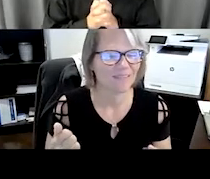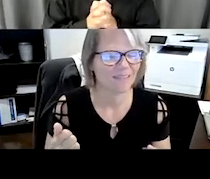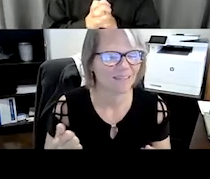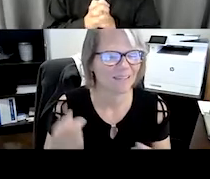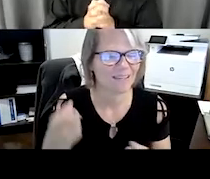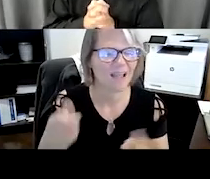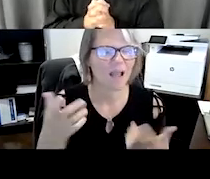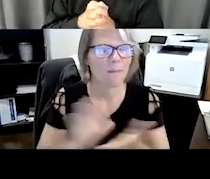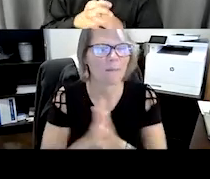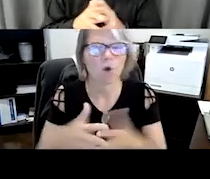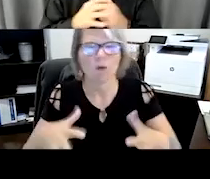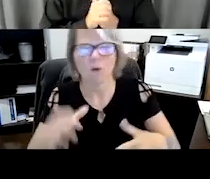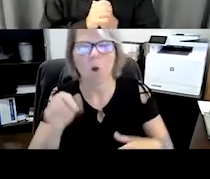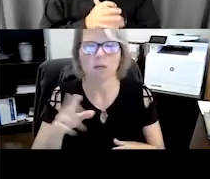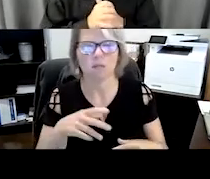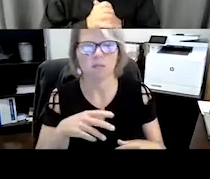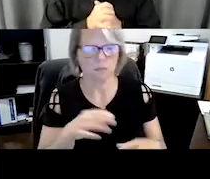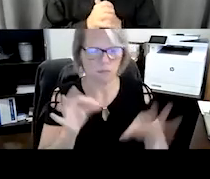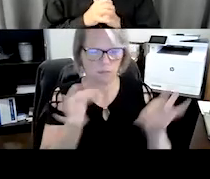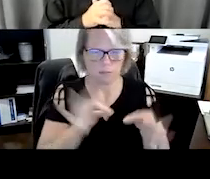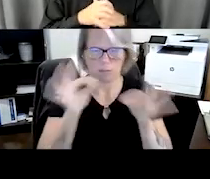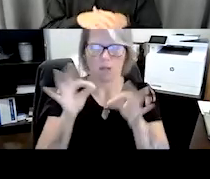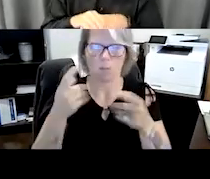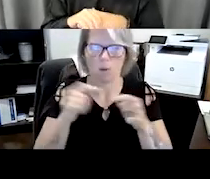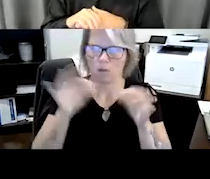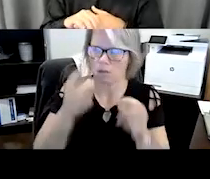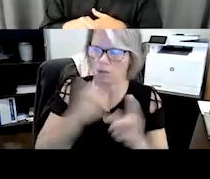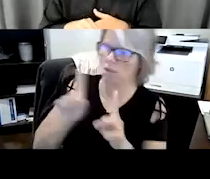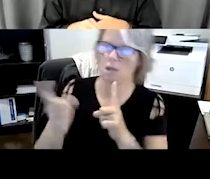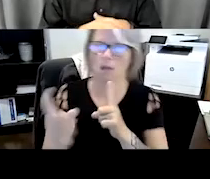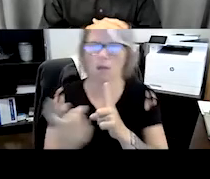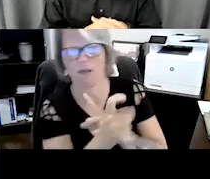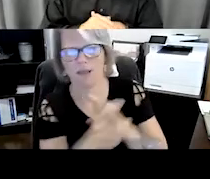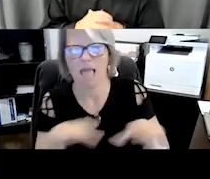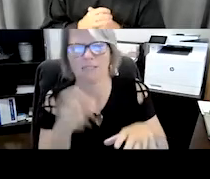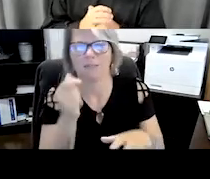on their face, and we just want to let you know that it's okay. It's going to be all right.